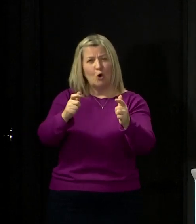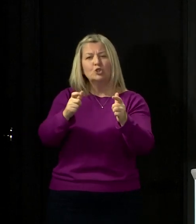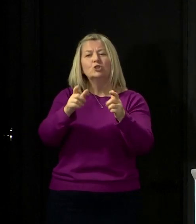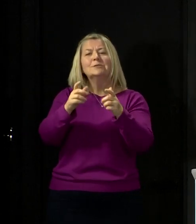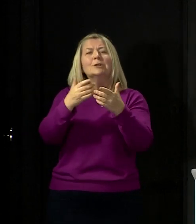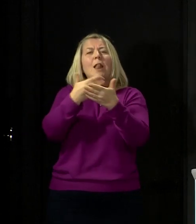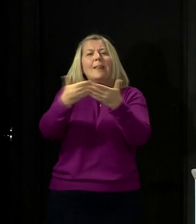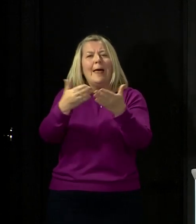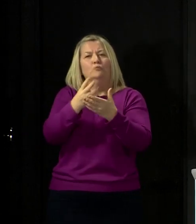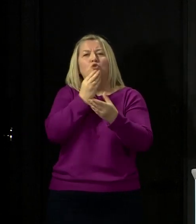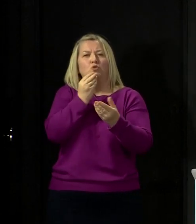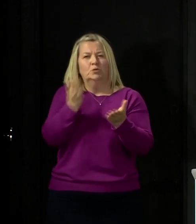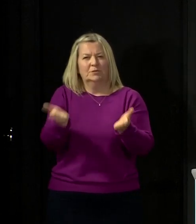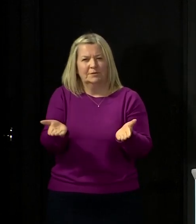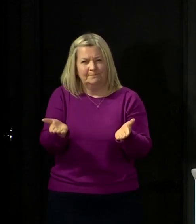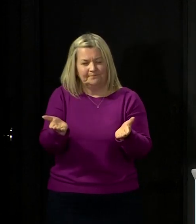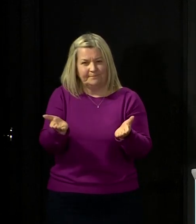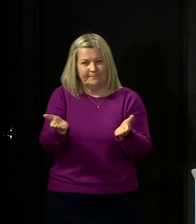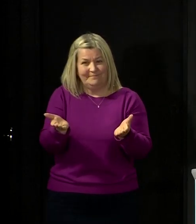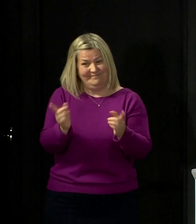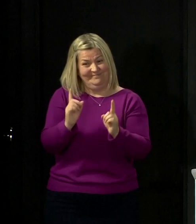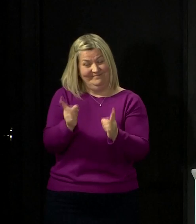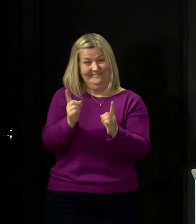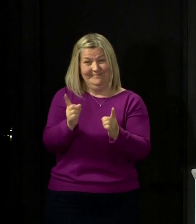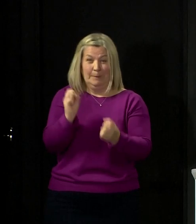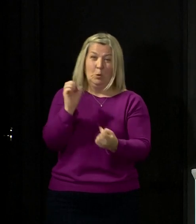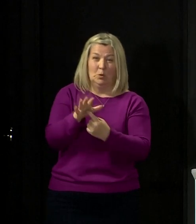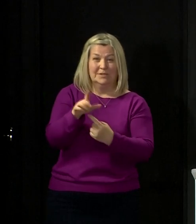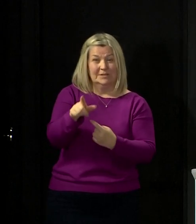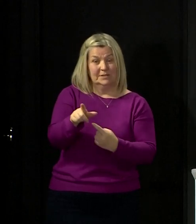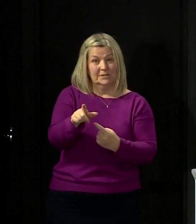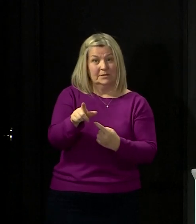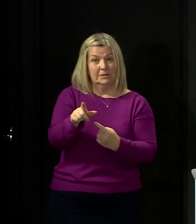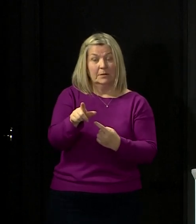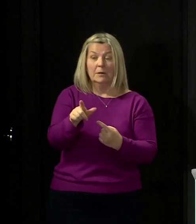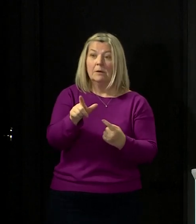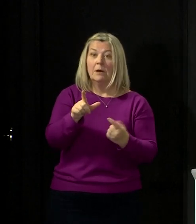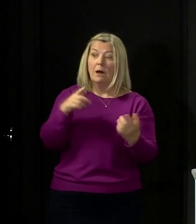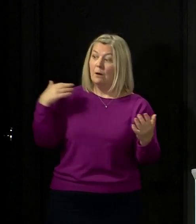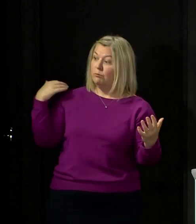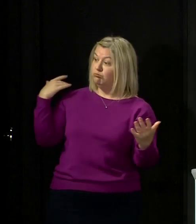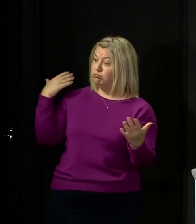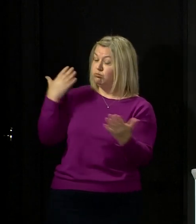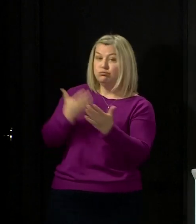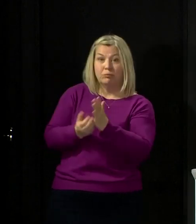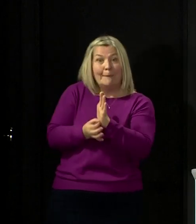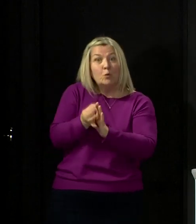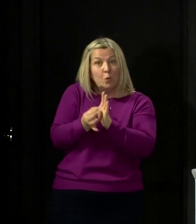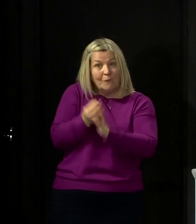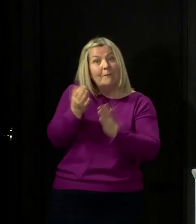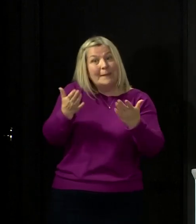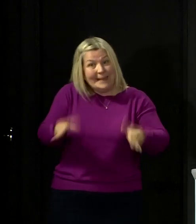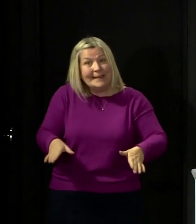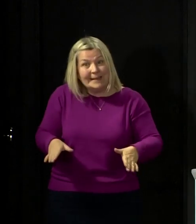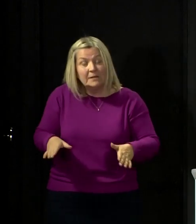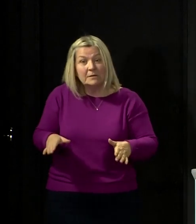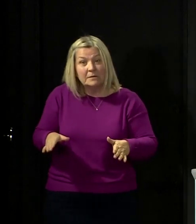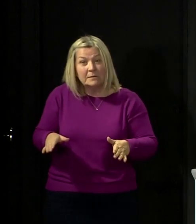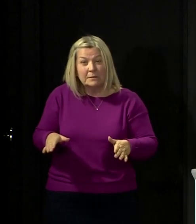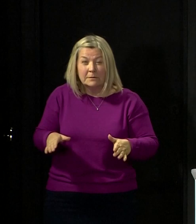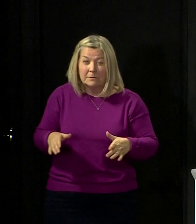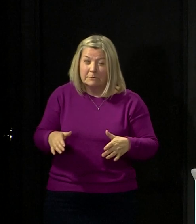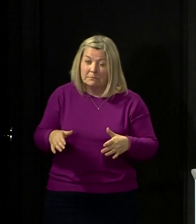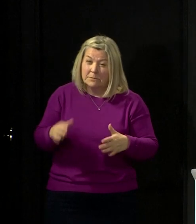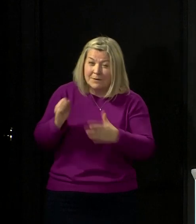expressing caution over that is because I know how much progress we have made. I know how hard it has been to make that. You know,